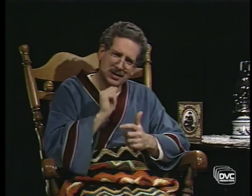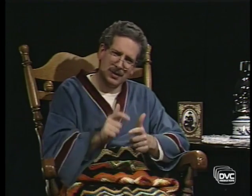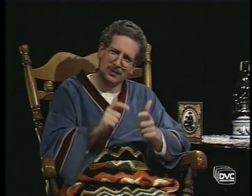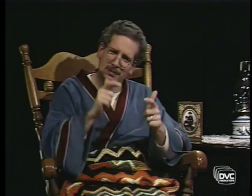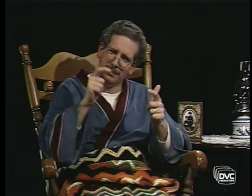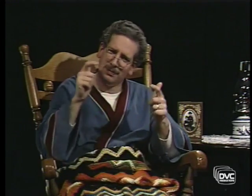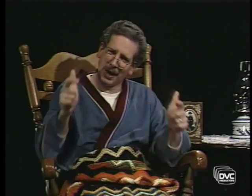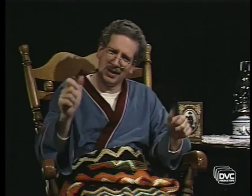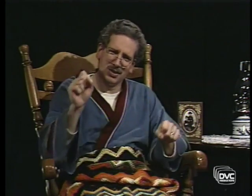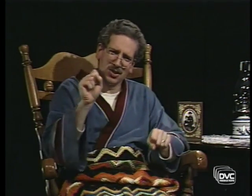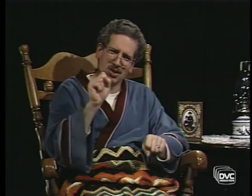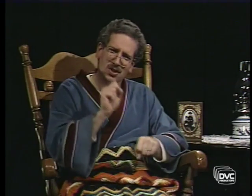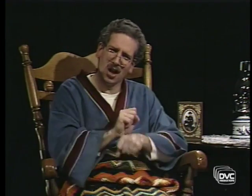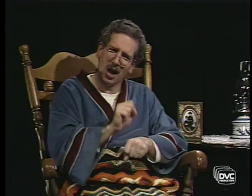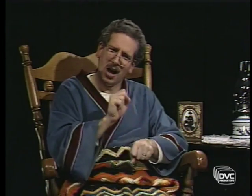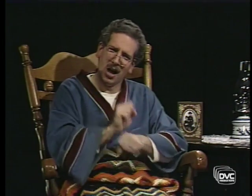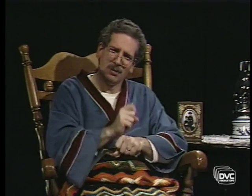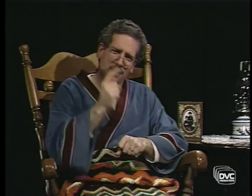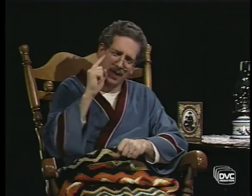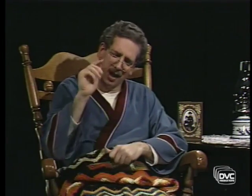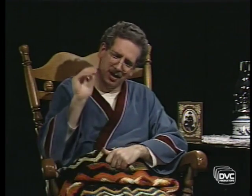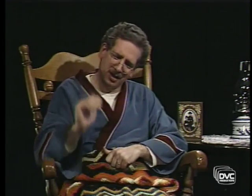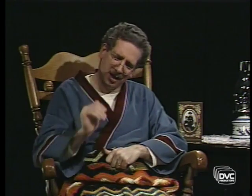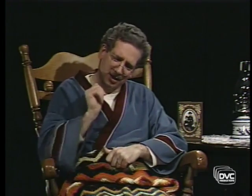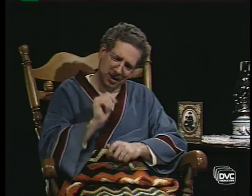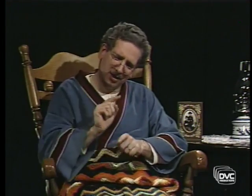planted it's a big job for a little girl like